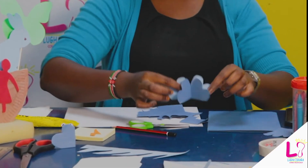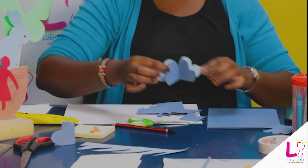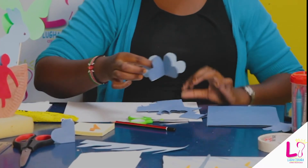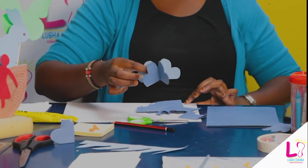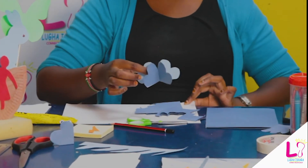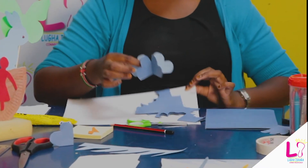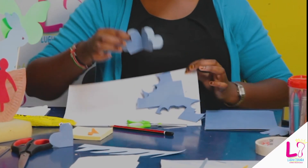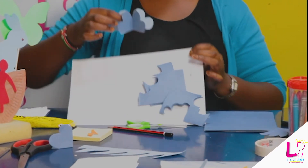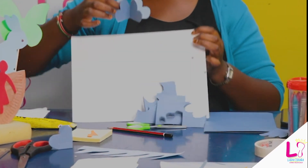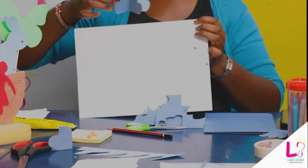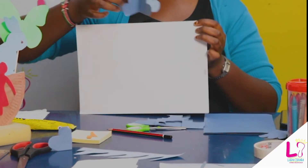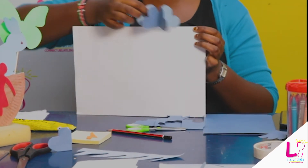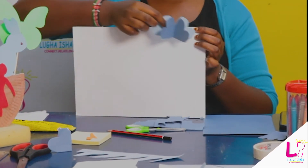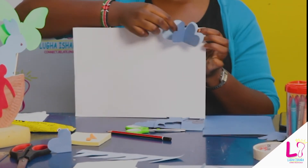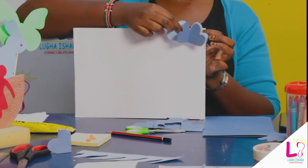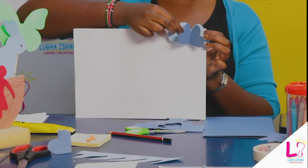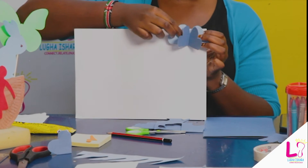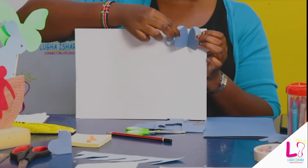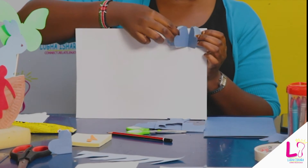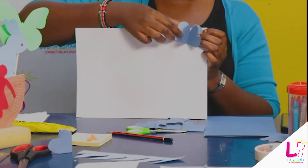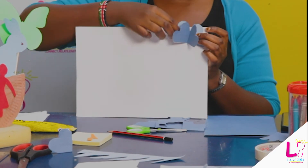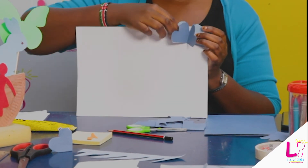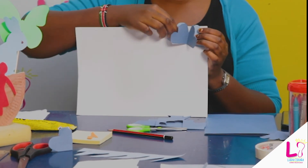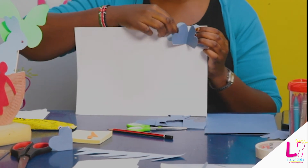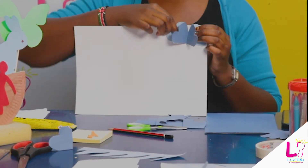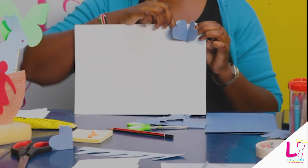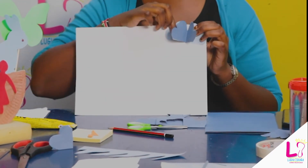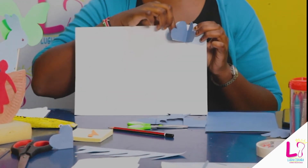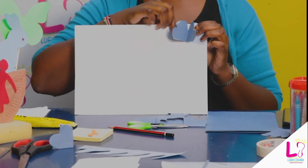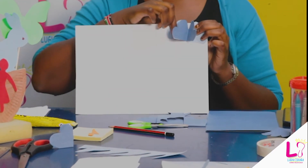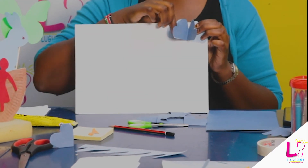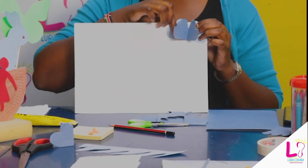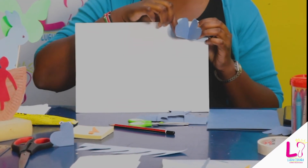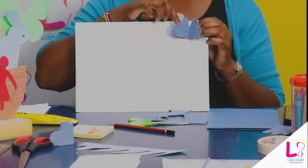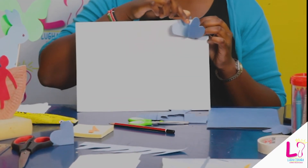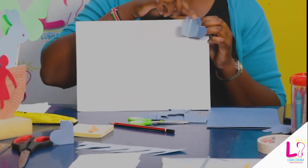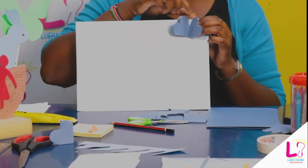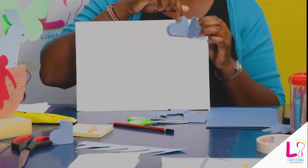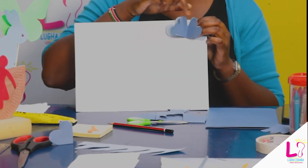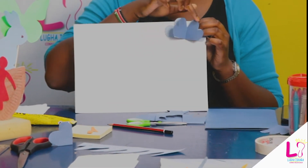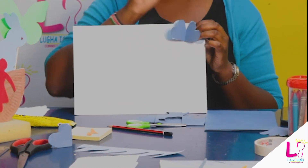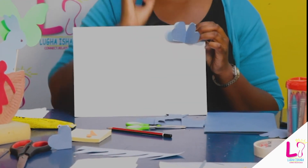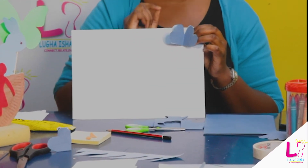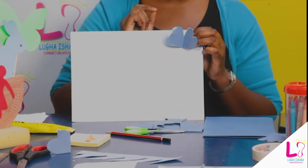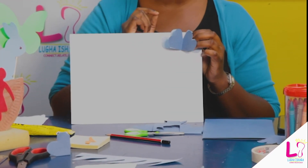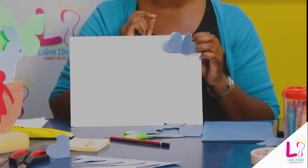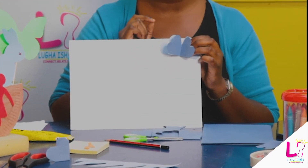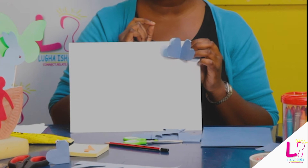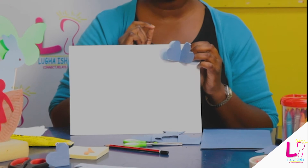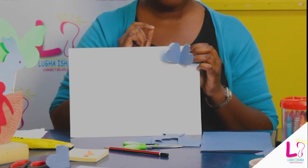is what, once you stick on the paper, it comes out like that. So that's how you make your 3D